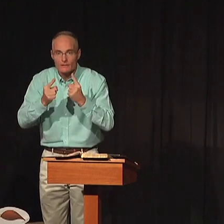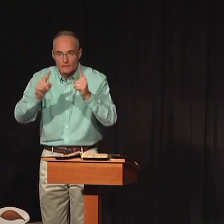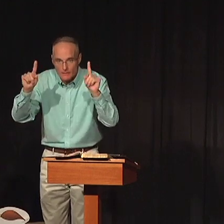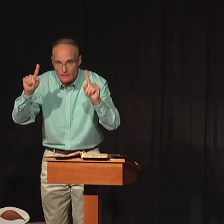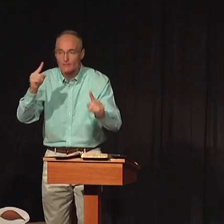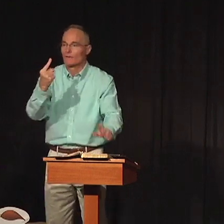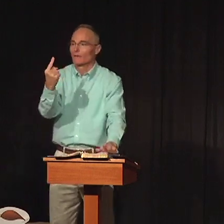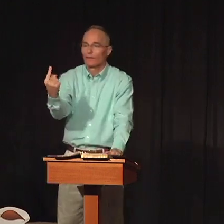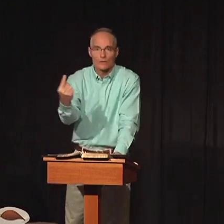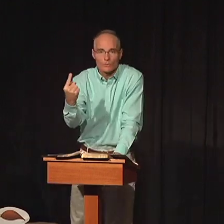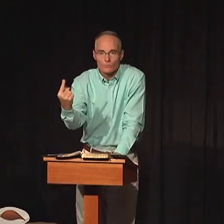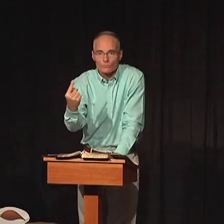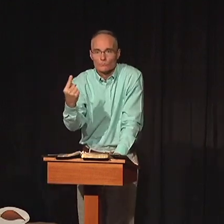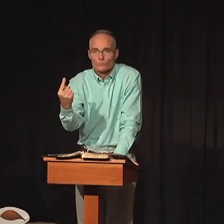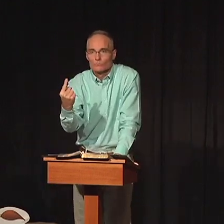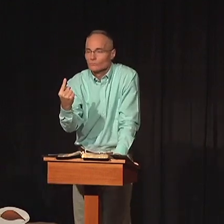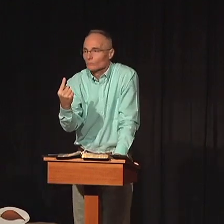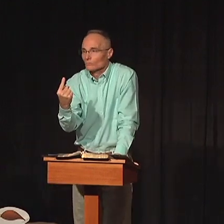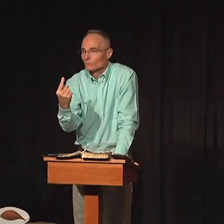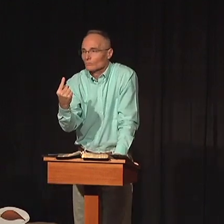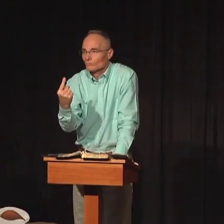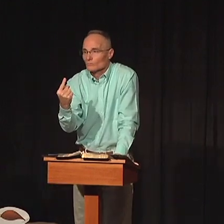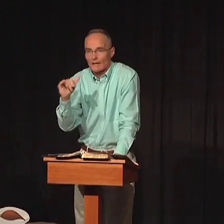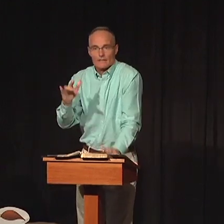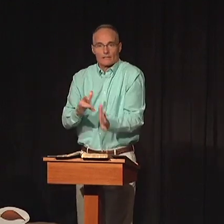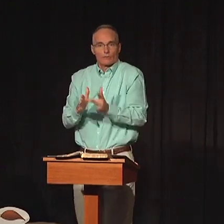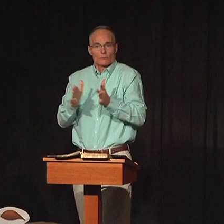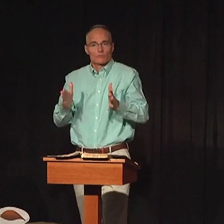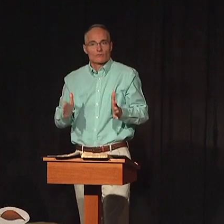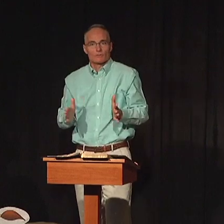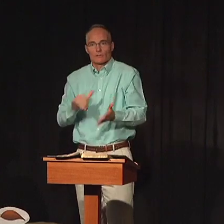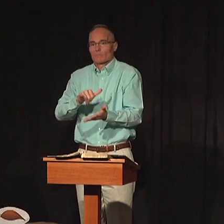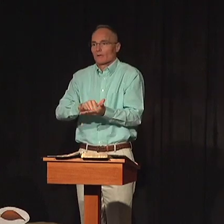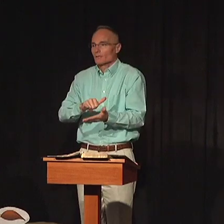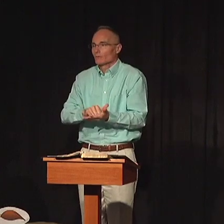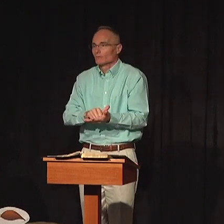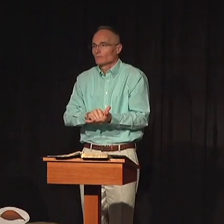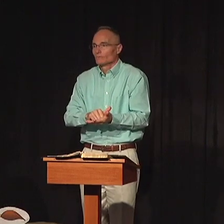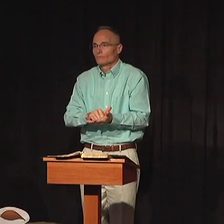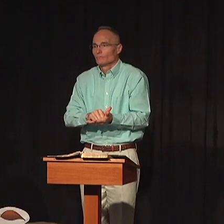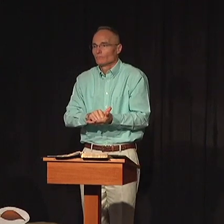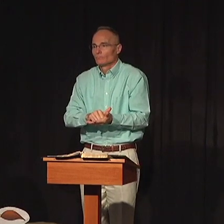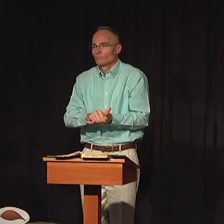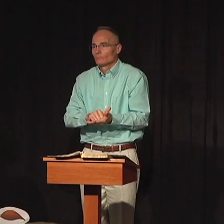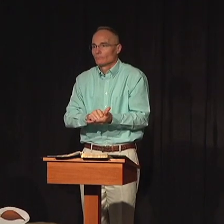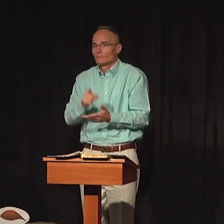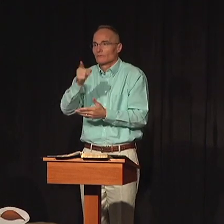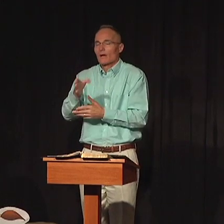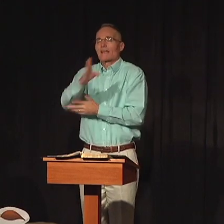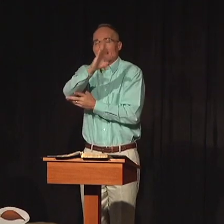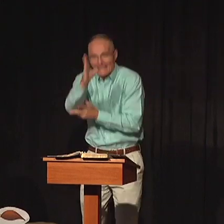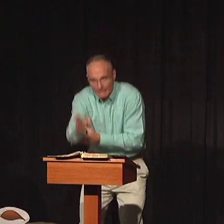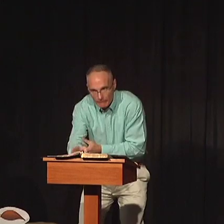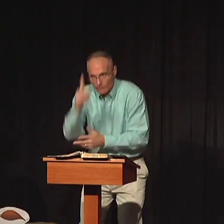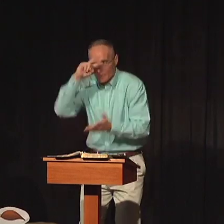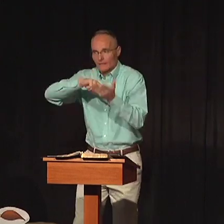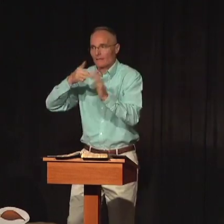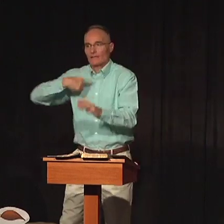You cannot succeed alone. As a Christian, it's impossible. God